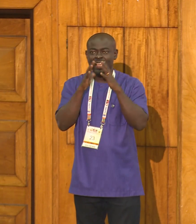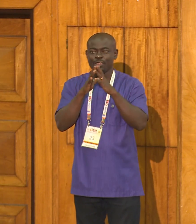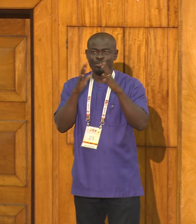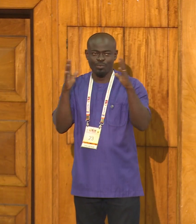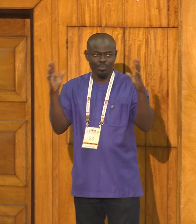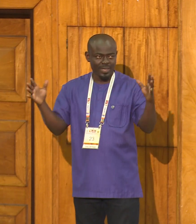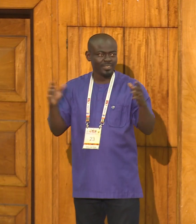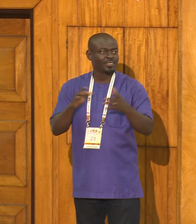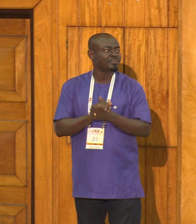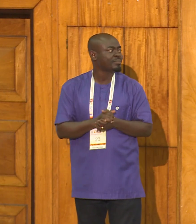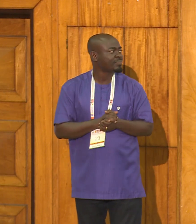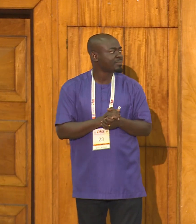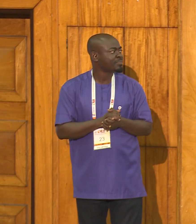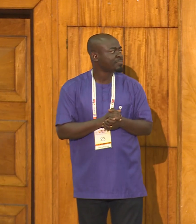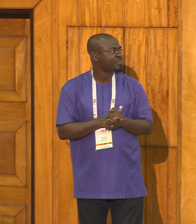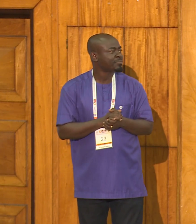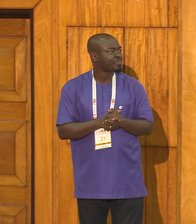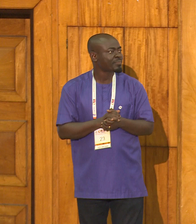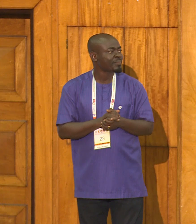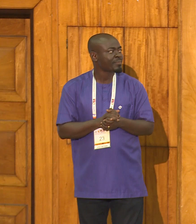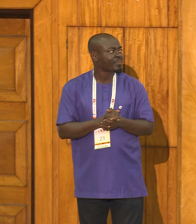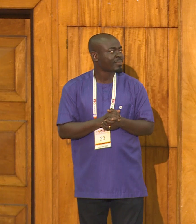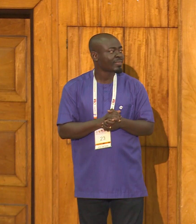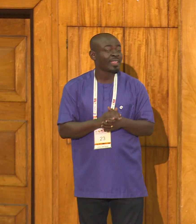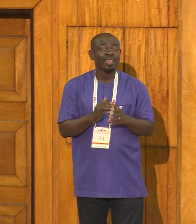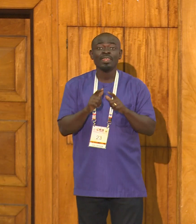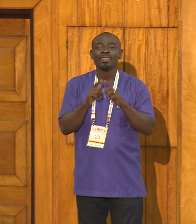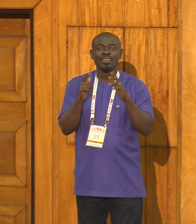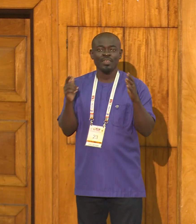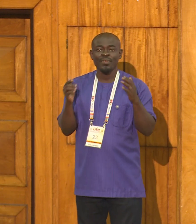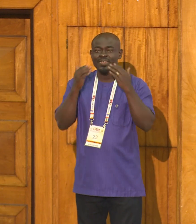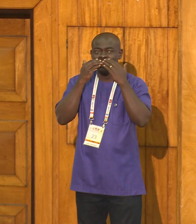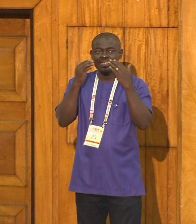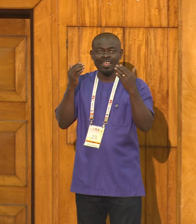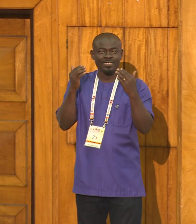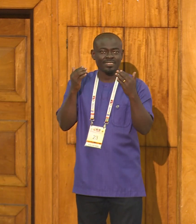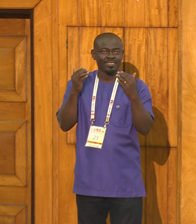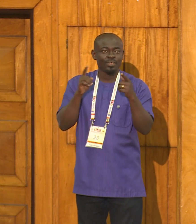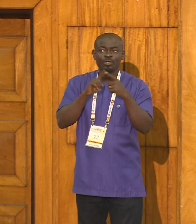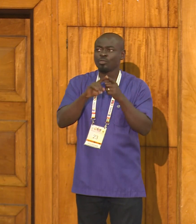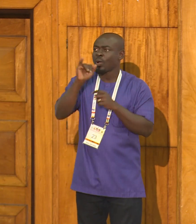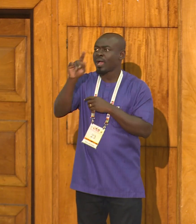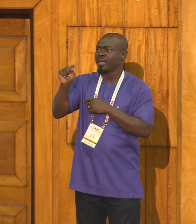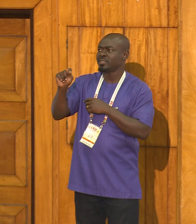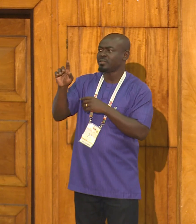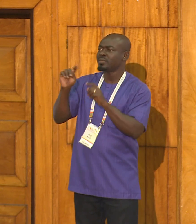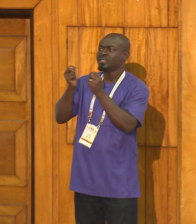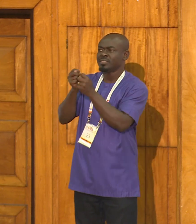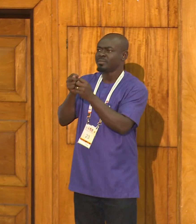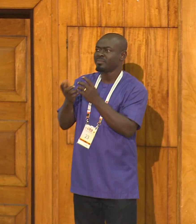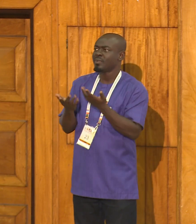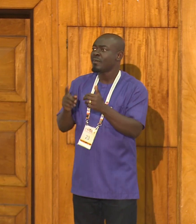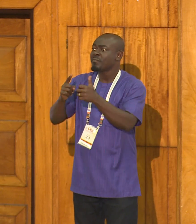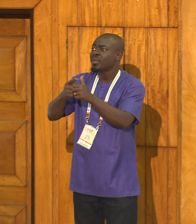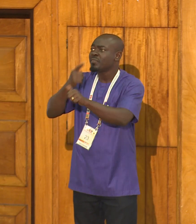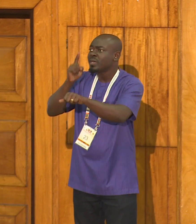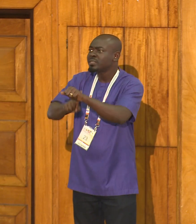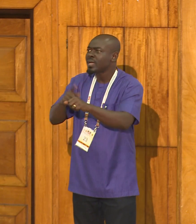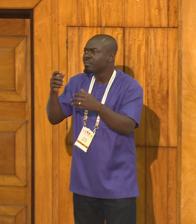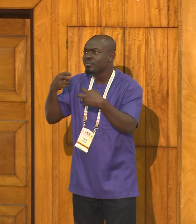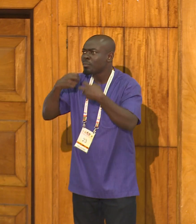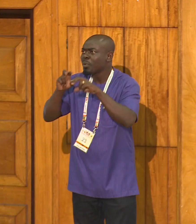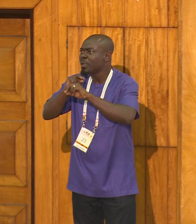much. And then the greatest thanks to the IT team. For the first time, I've not seen you